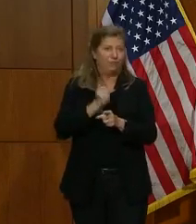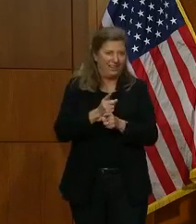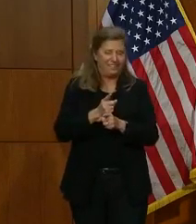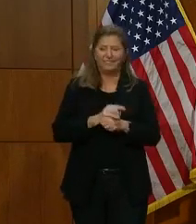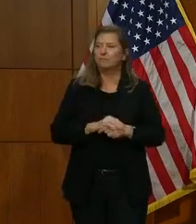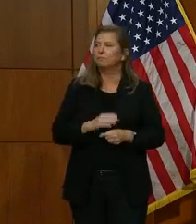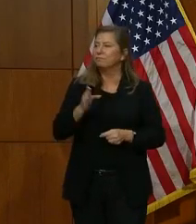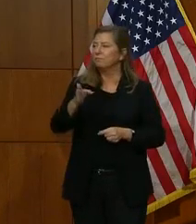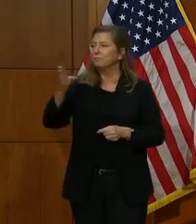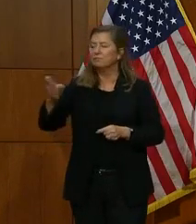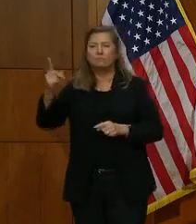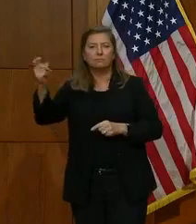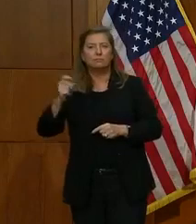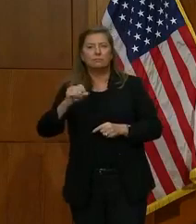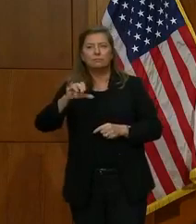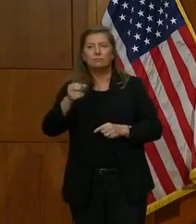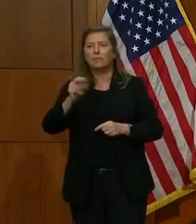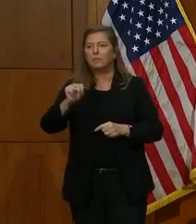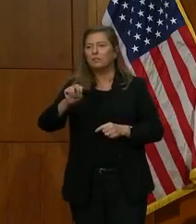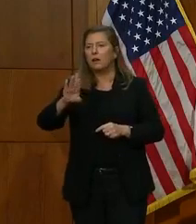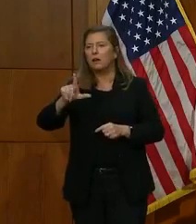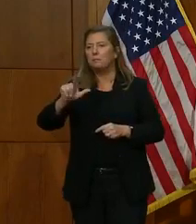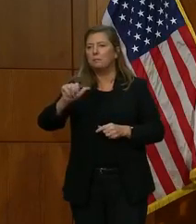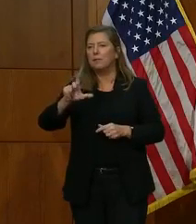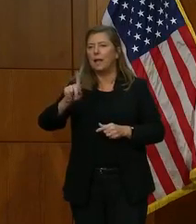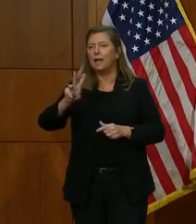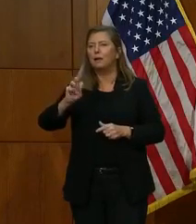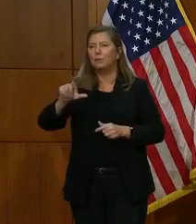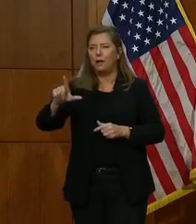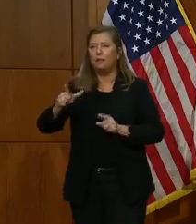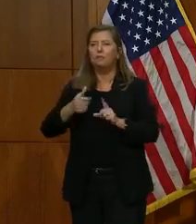John Blackwell, Richmond Times-Dispatch.